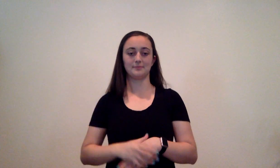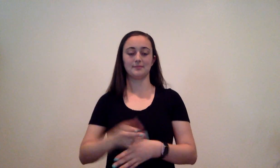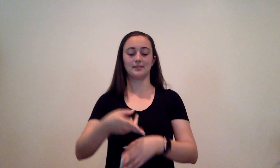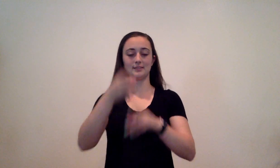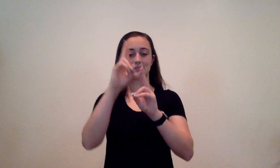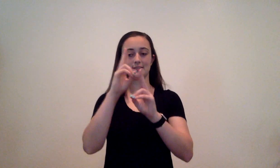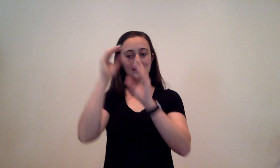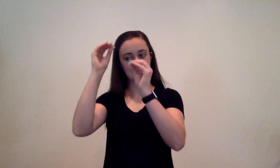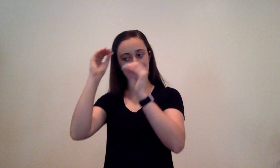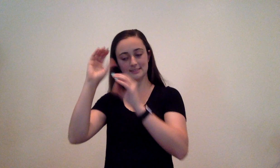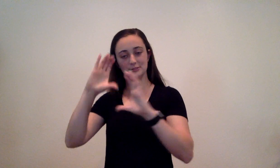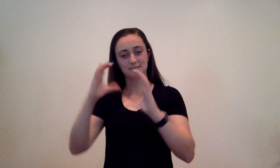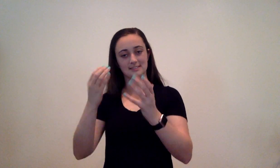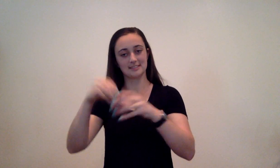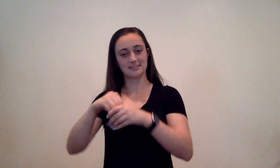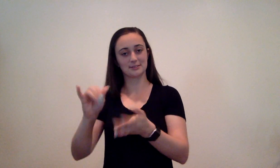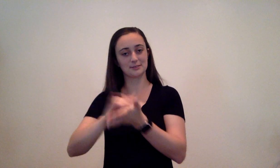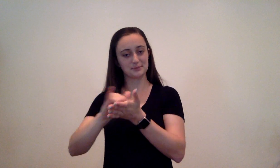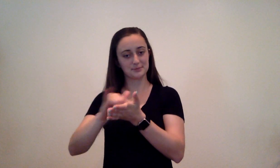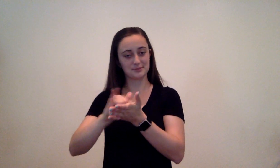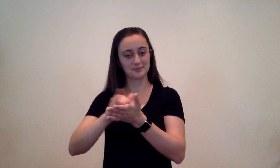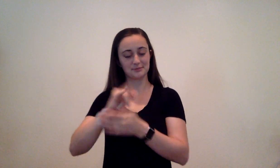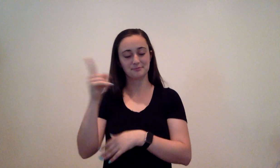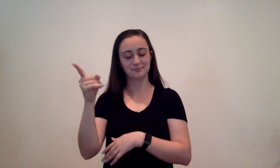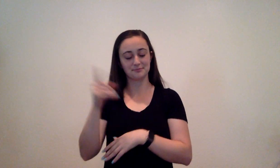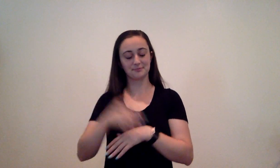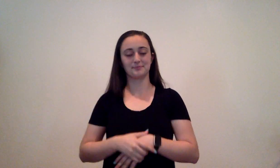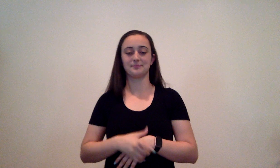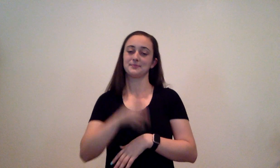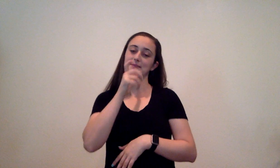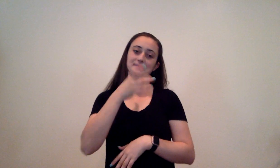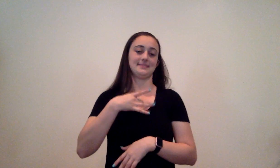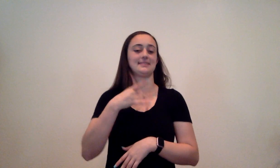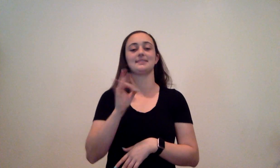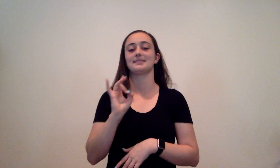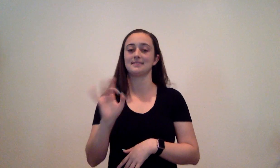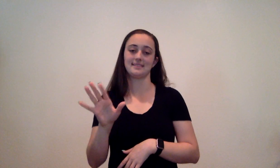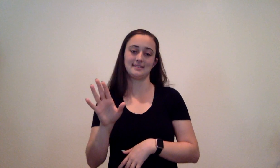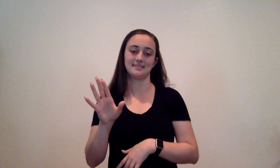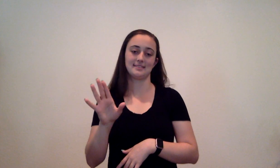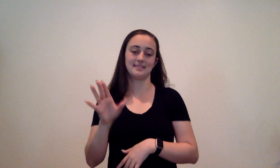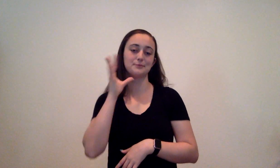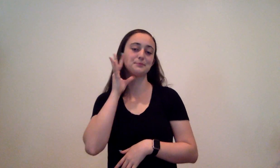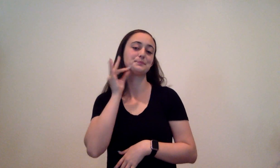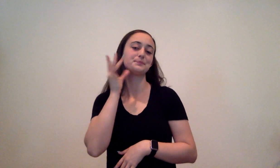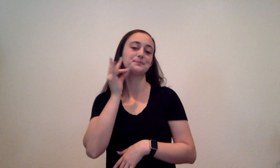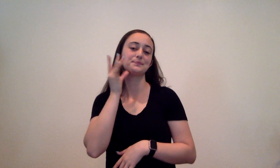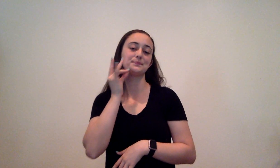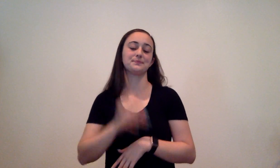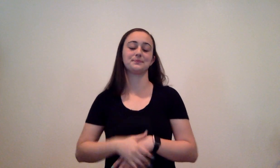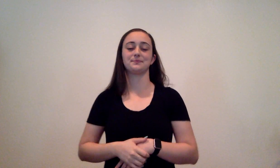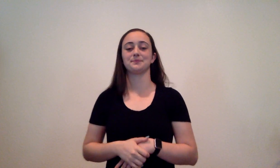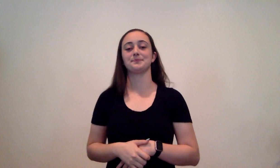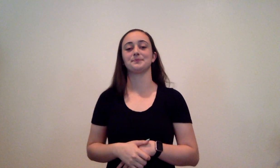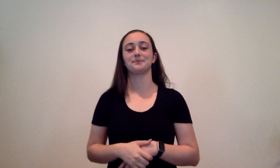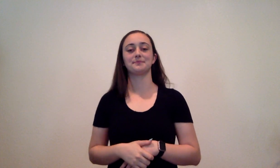in New York. You know, because who doesn't like Mr. Whiskers, right? Who doesn't like Mr. Whiskers?